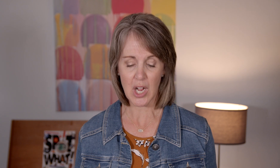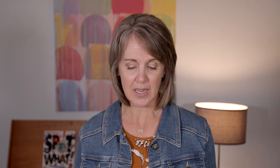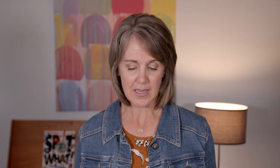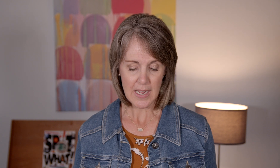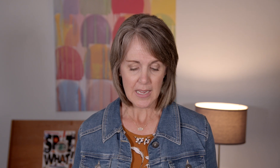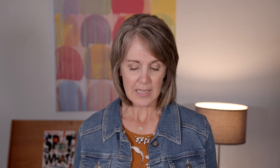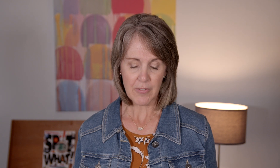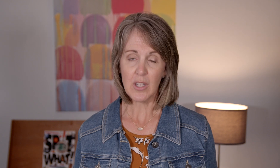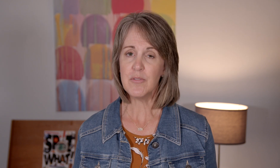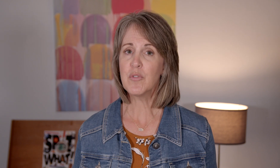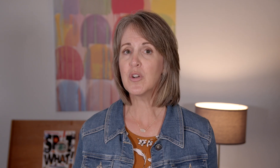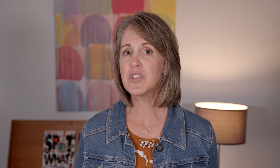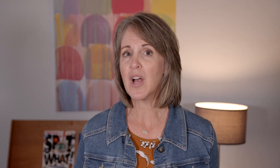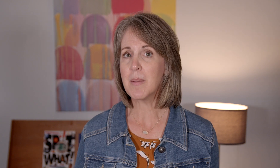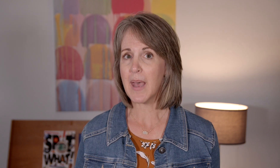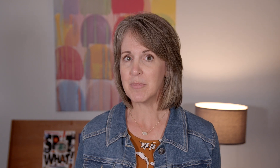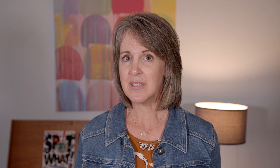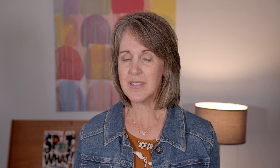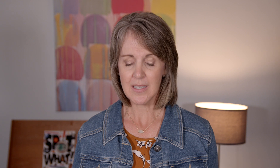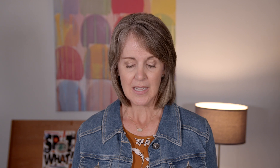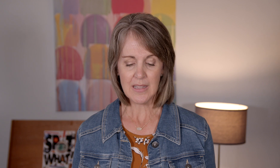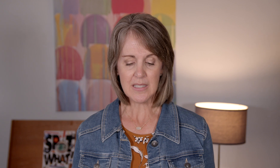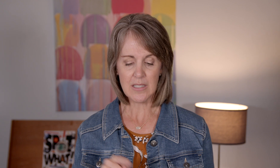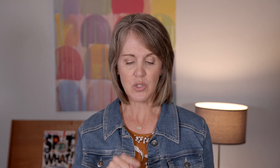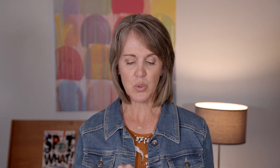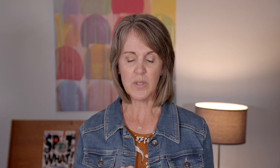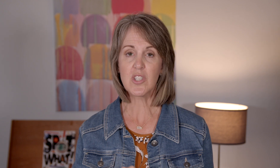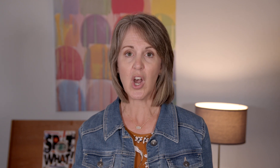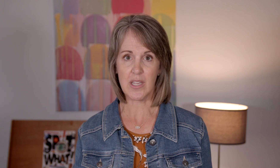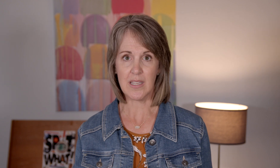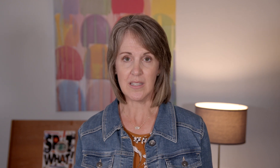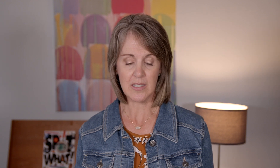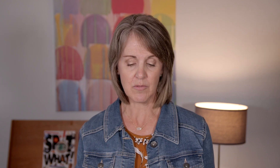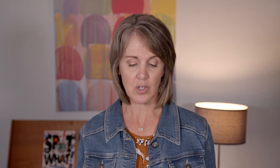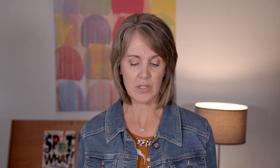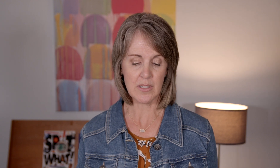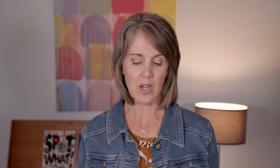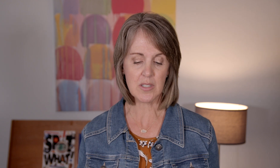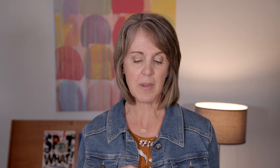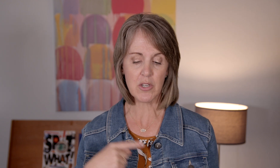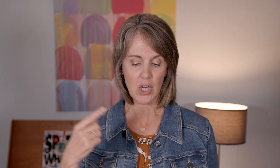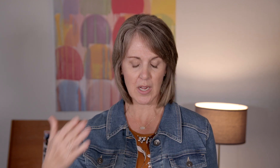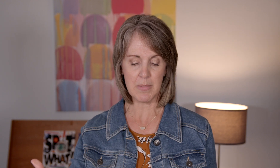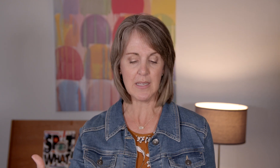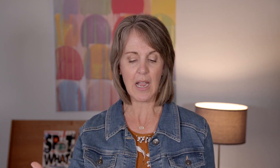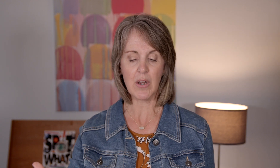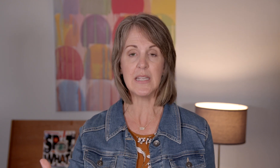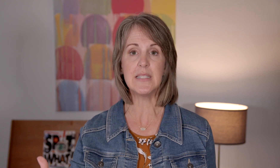John. If you've heard of John the Baptist, this is who is talking in this verse. It talks about John being out and he